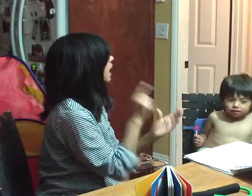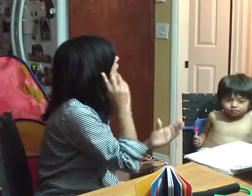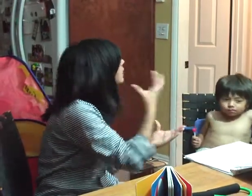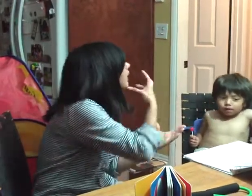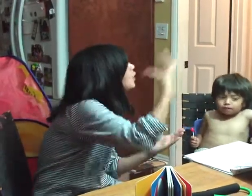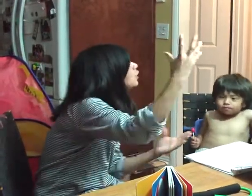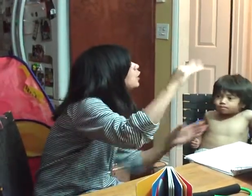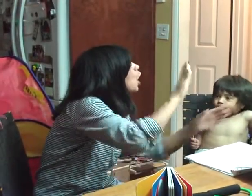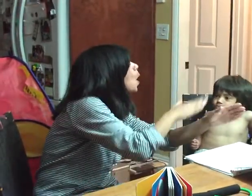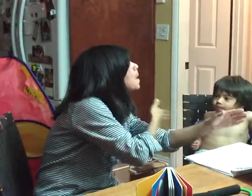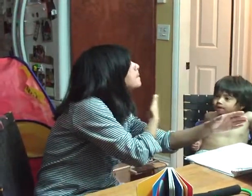Louder.